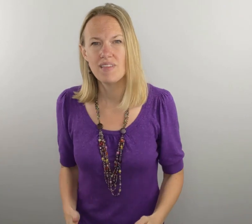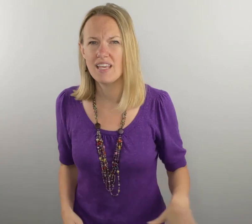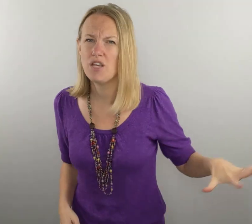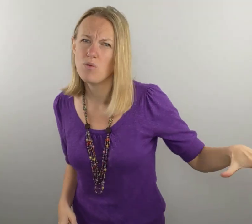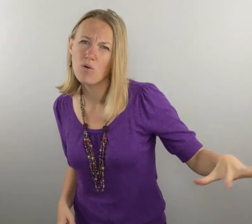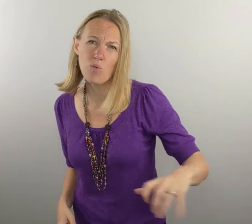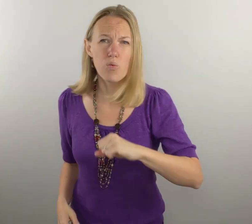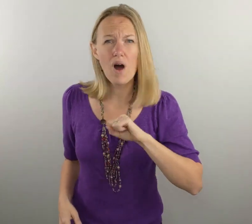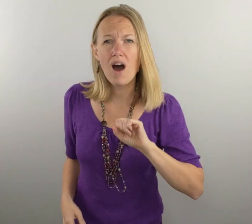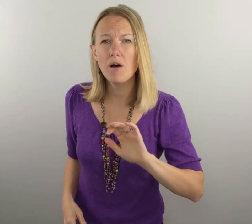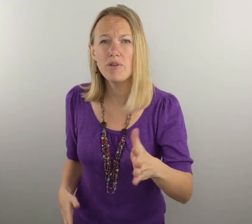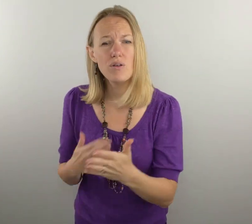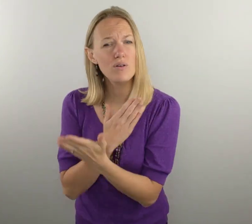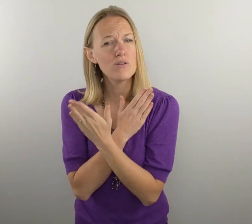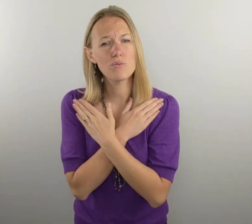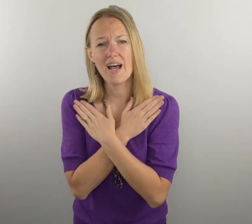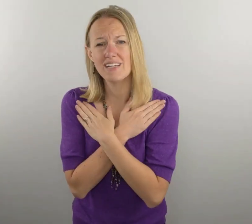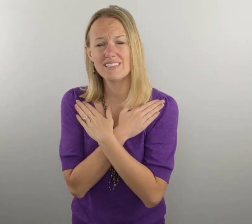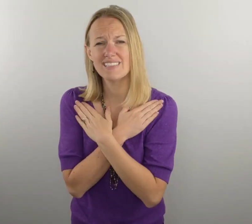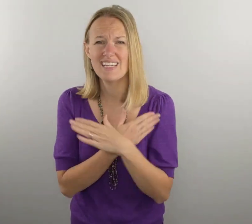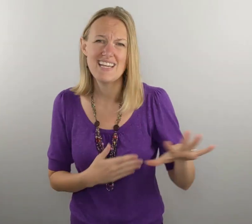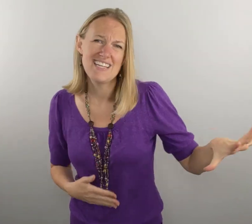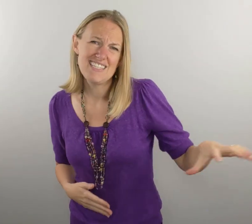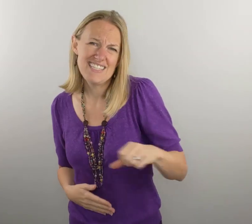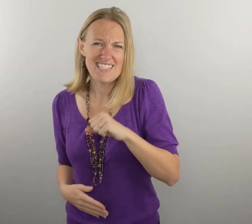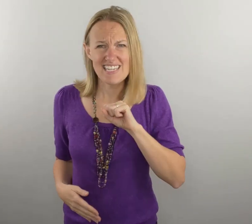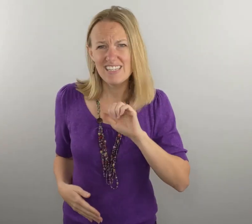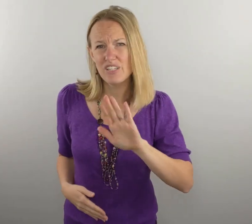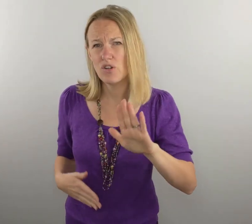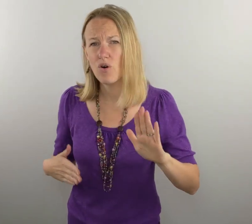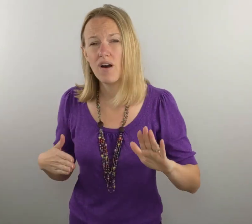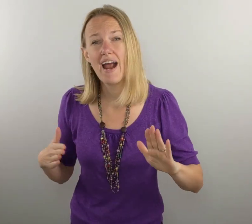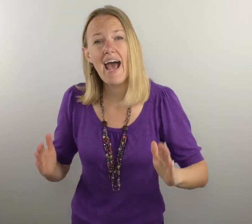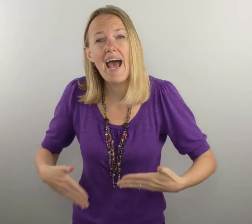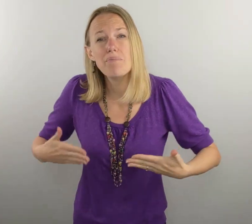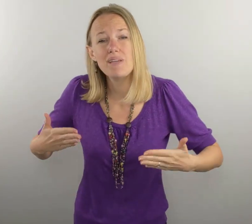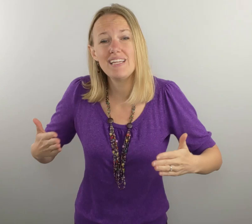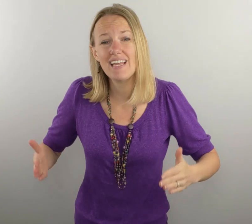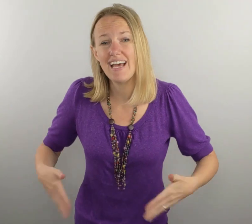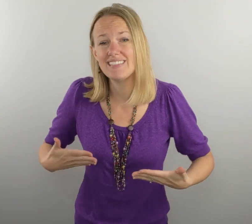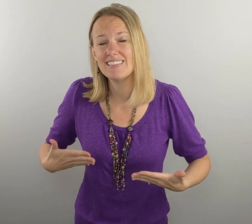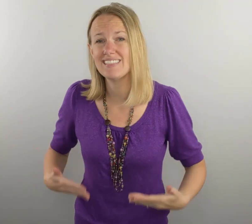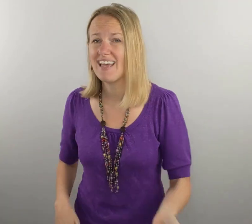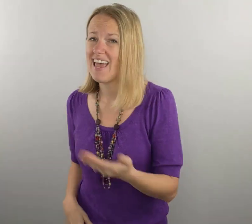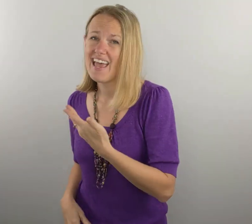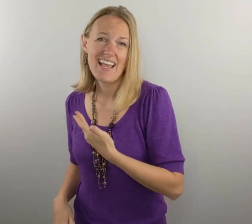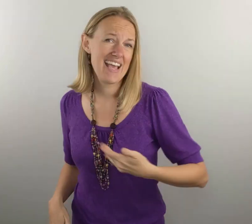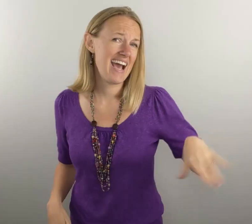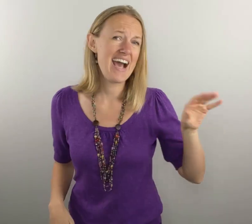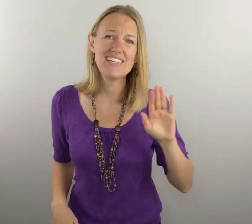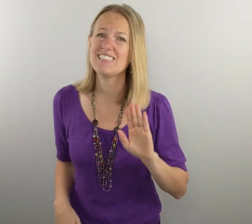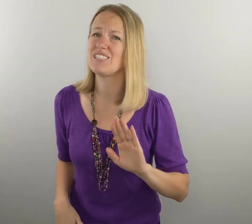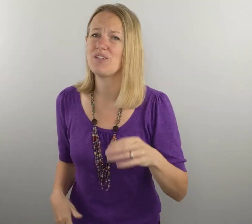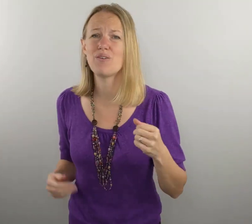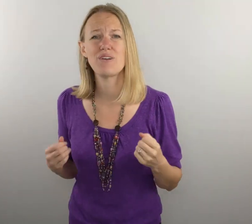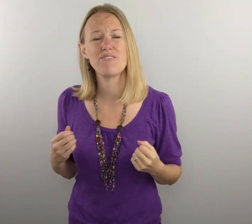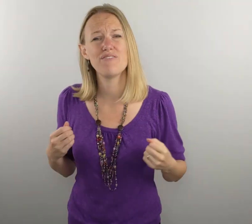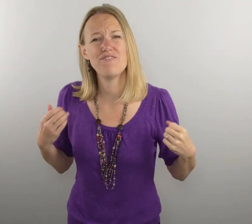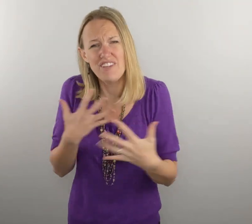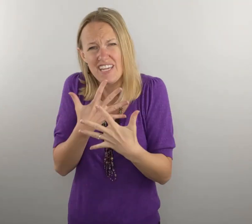He will rob your rest, steal your happiness, cast your